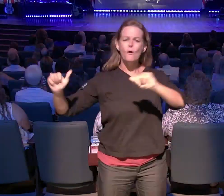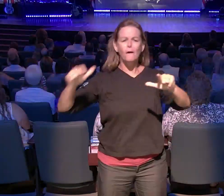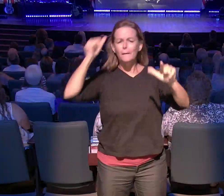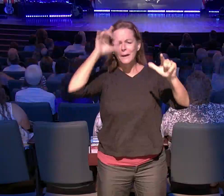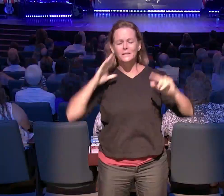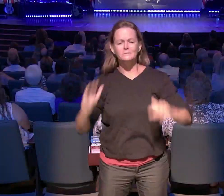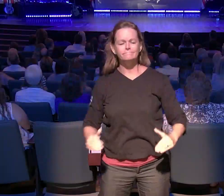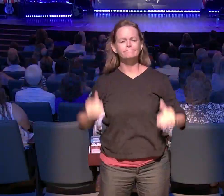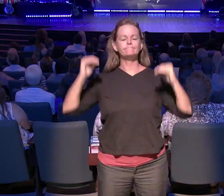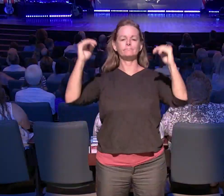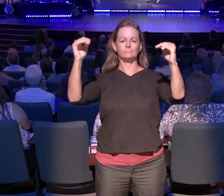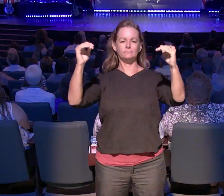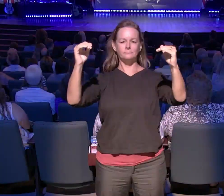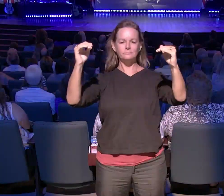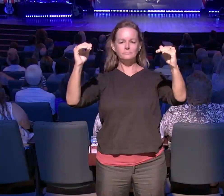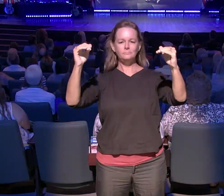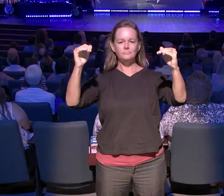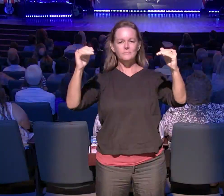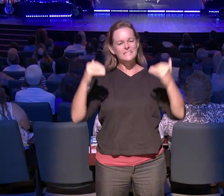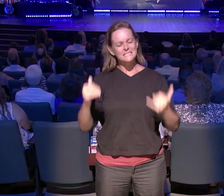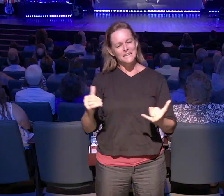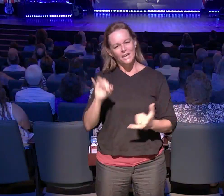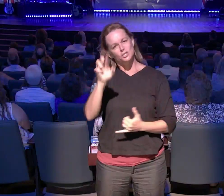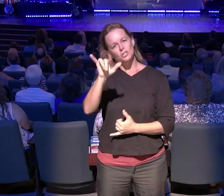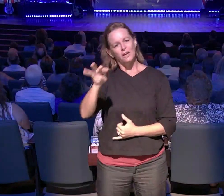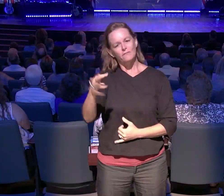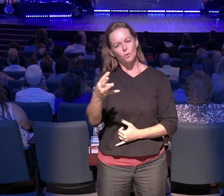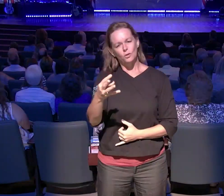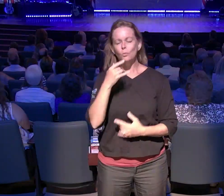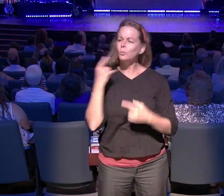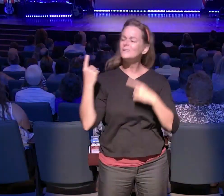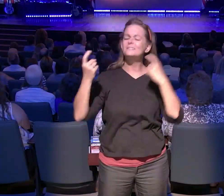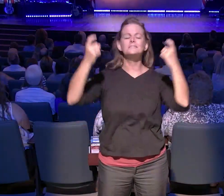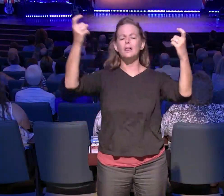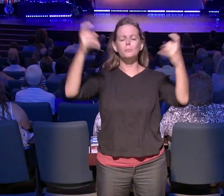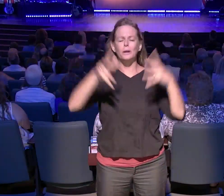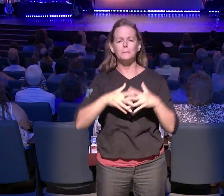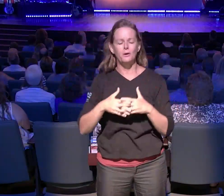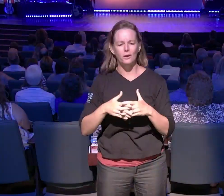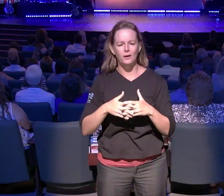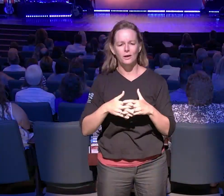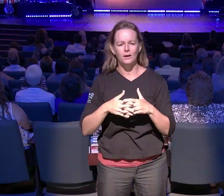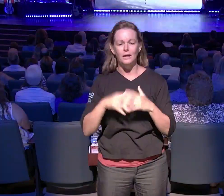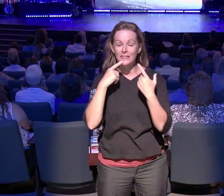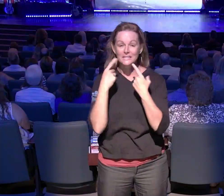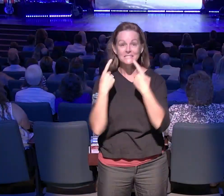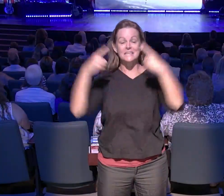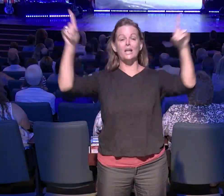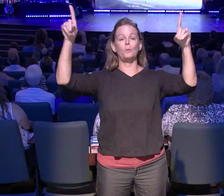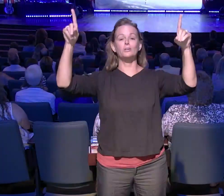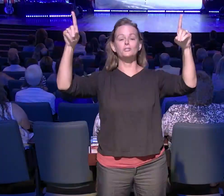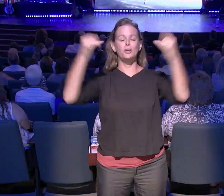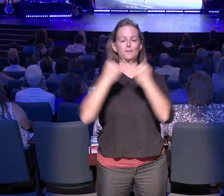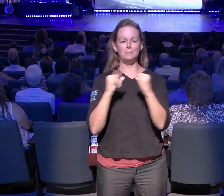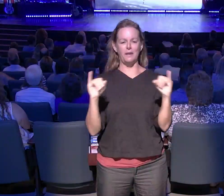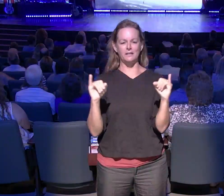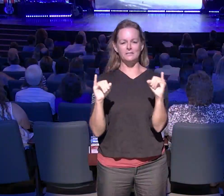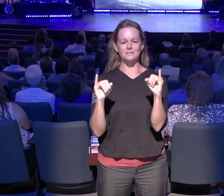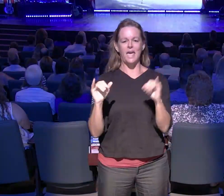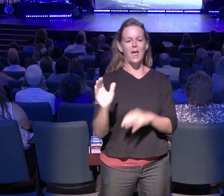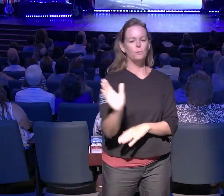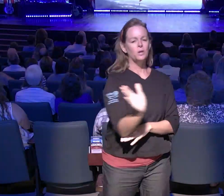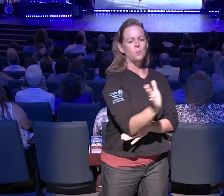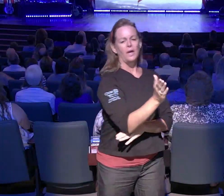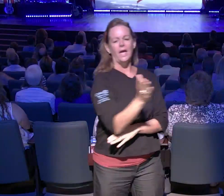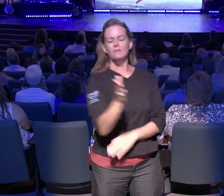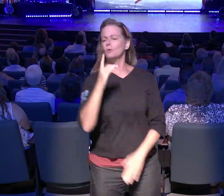our nation's independence, the sacrifice of our forefathers, a nation that was created for a purpose, as we proudly wave our red,